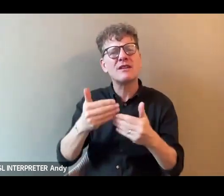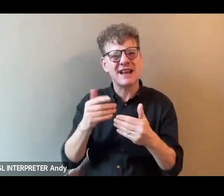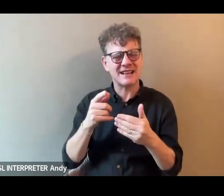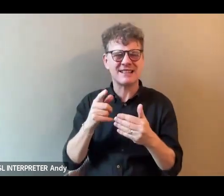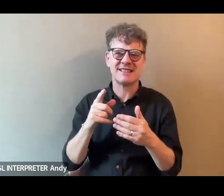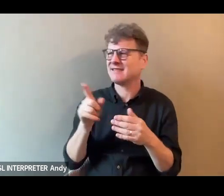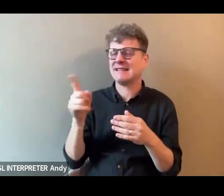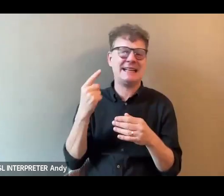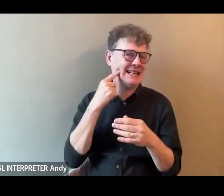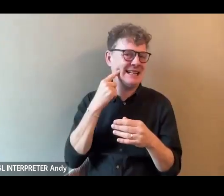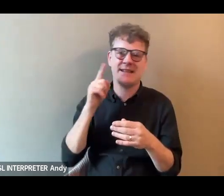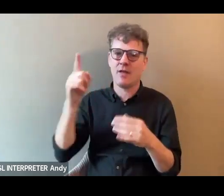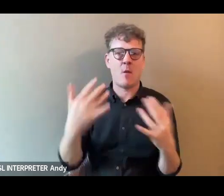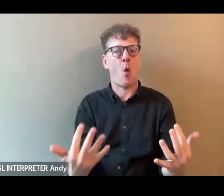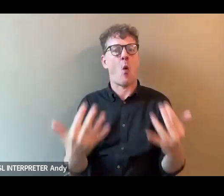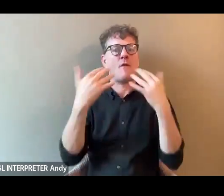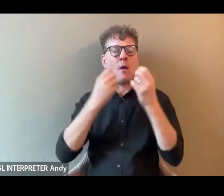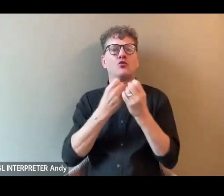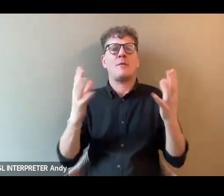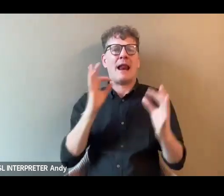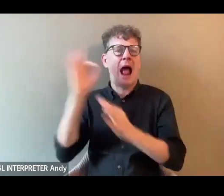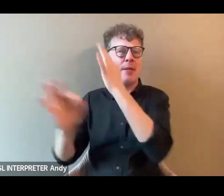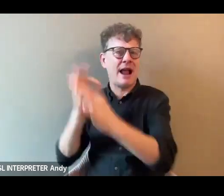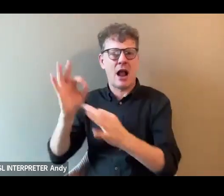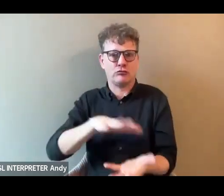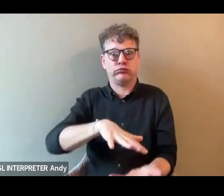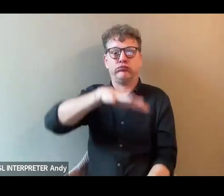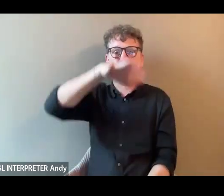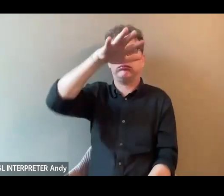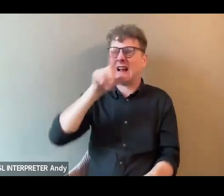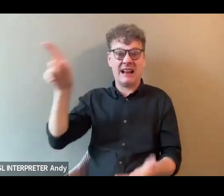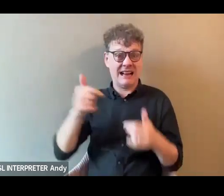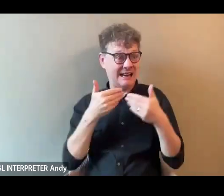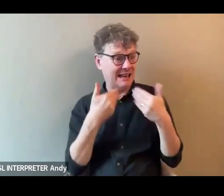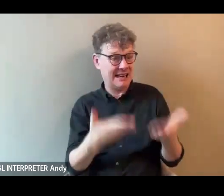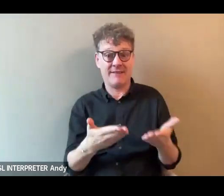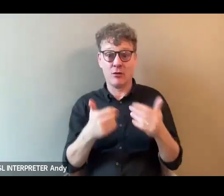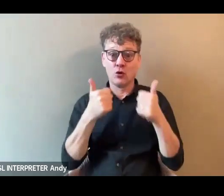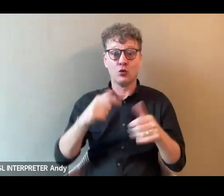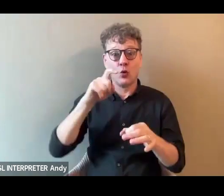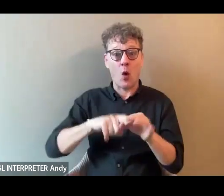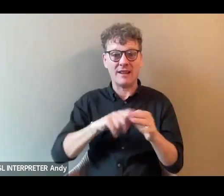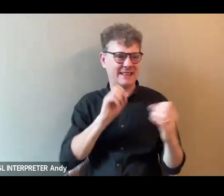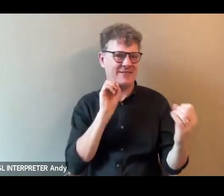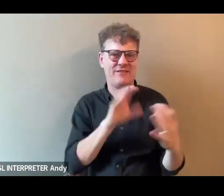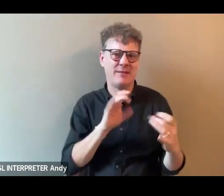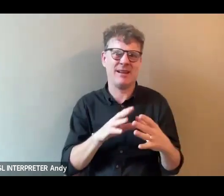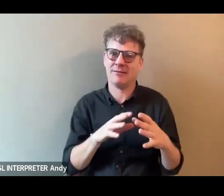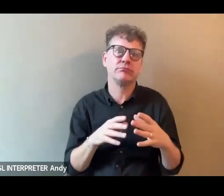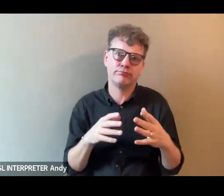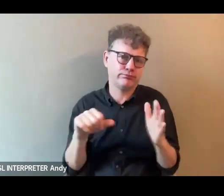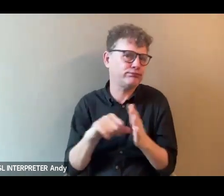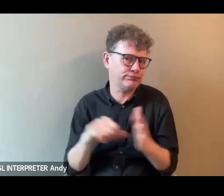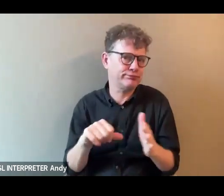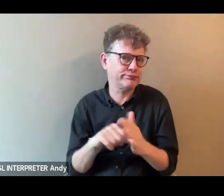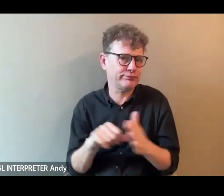be overwhelmed by the number of applicants, and therefore giving really high quality feedback is challenging. And you could say, well,